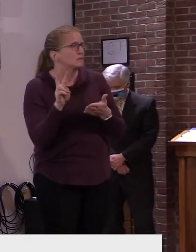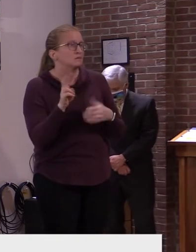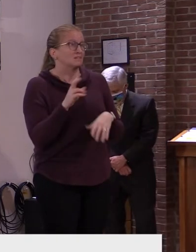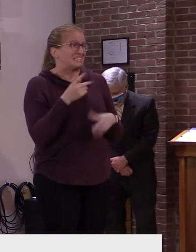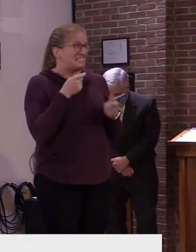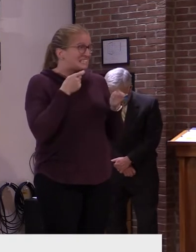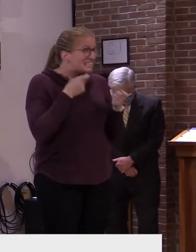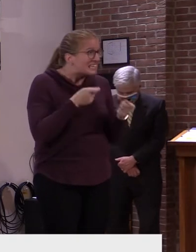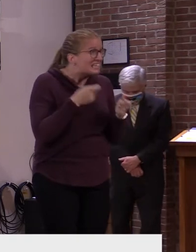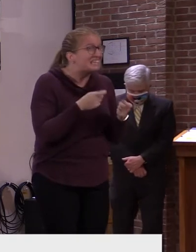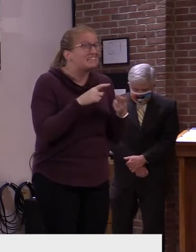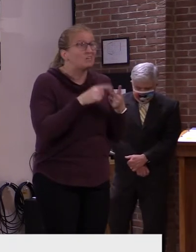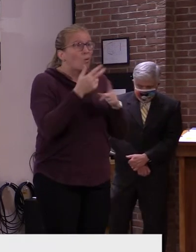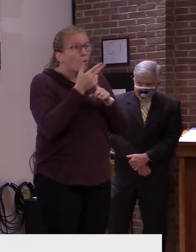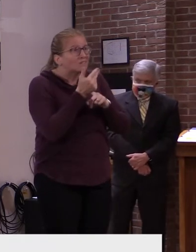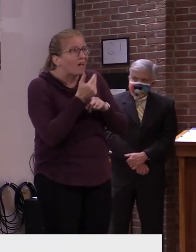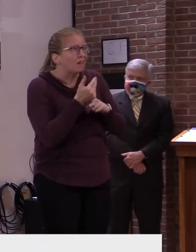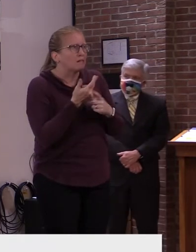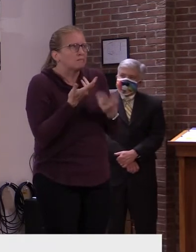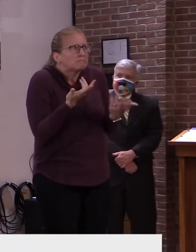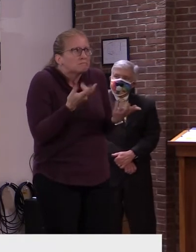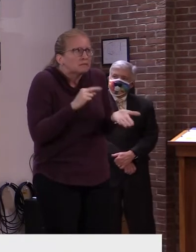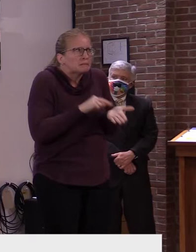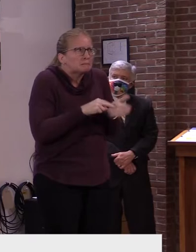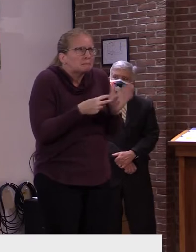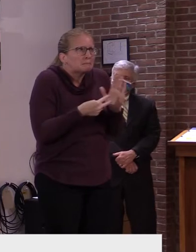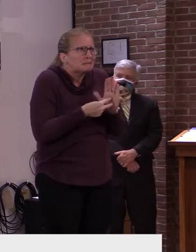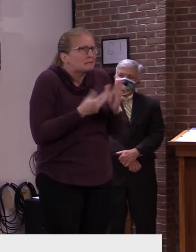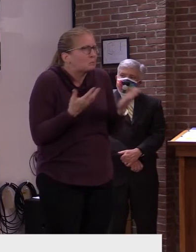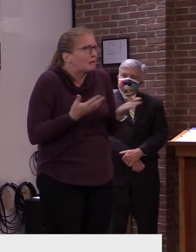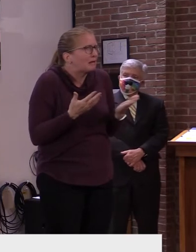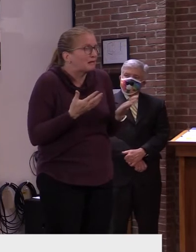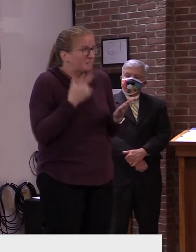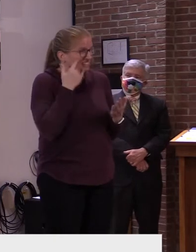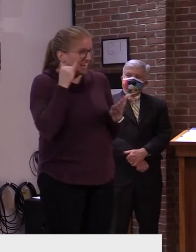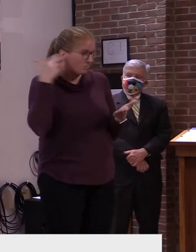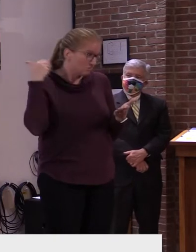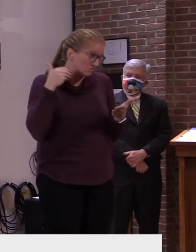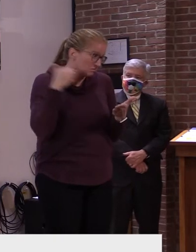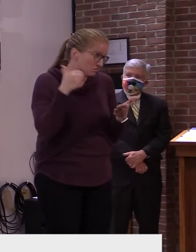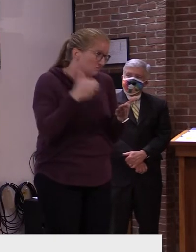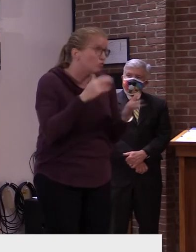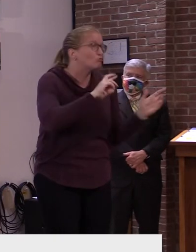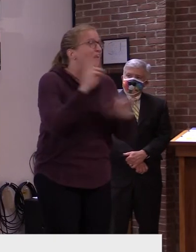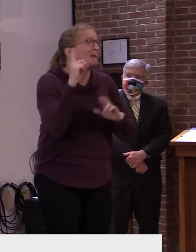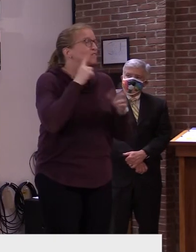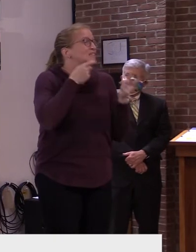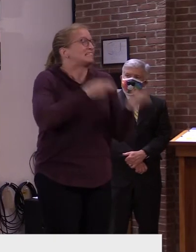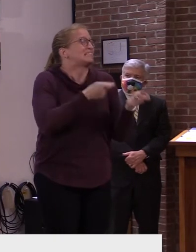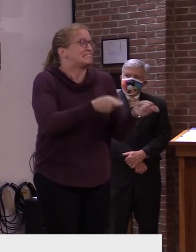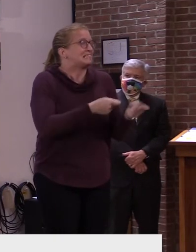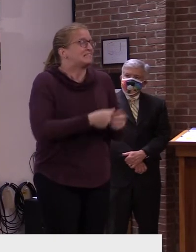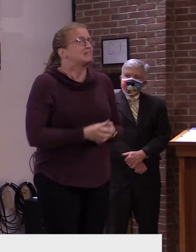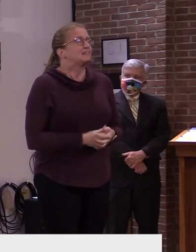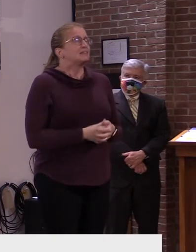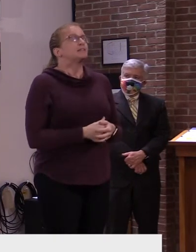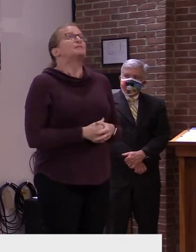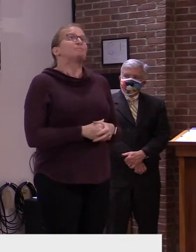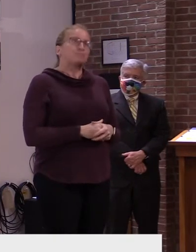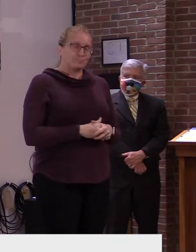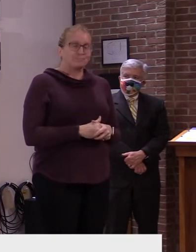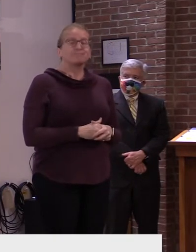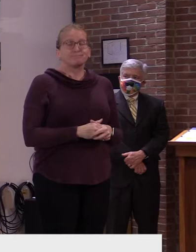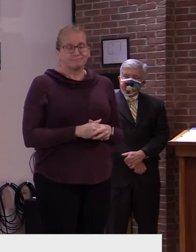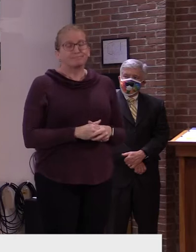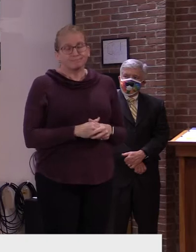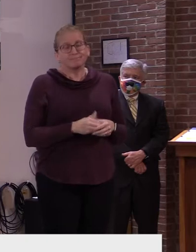right at a critical time where we're getting into the season? Yeah, again, it may be critical in some respects,